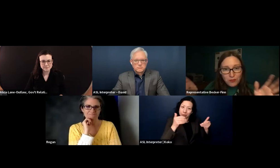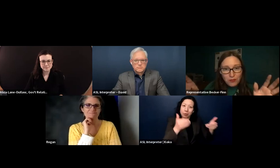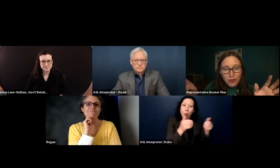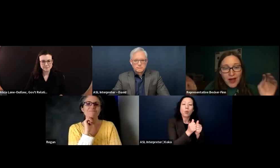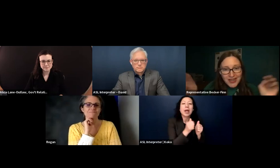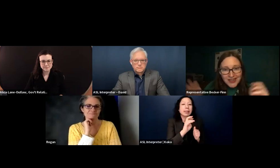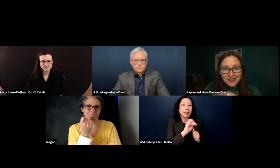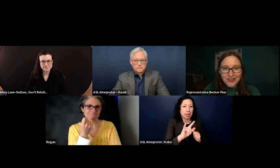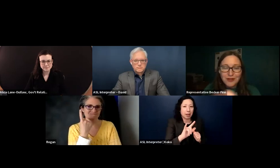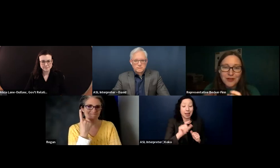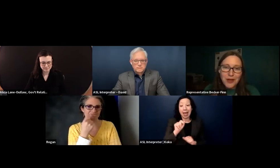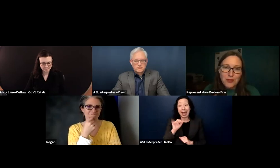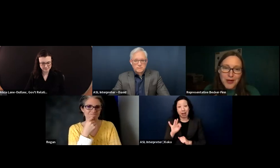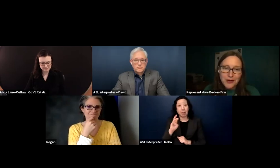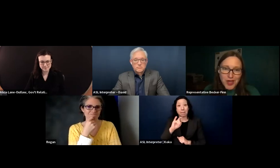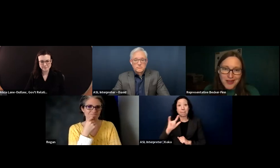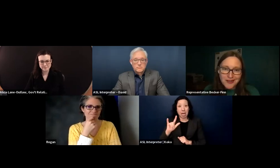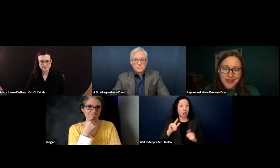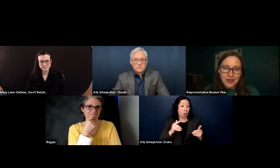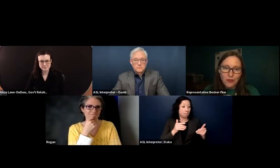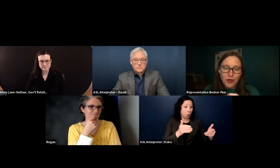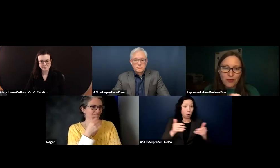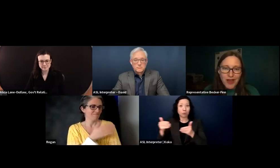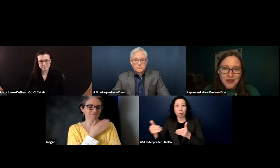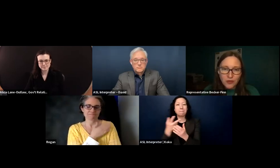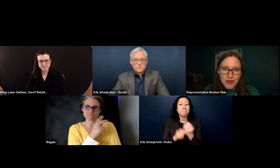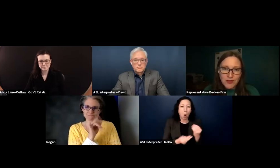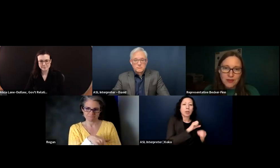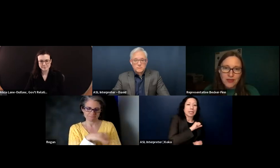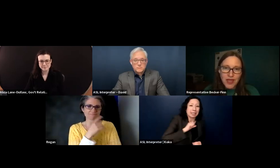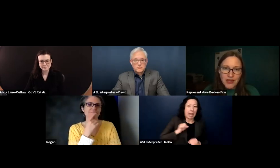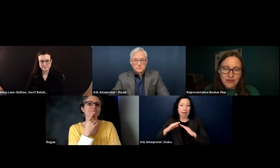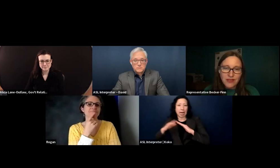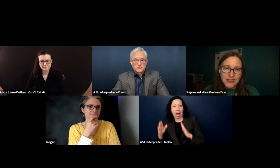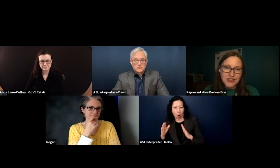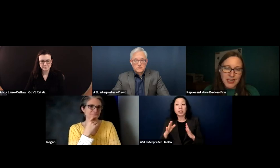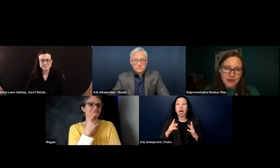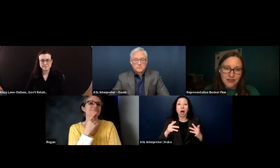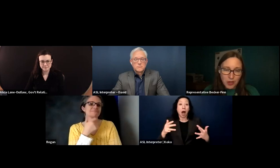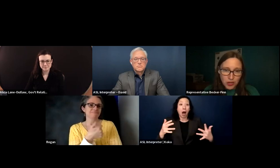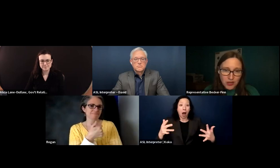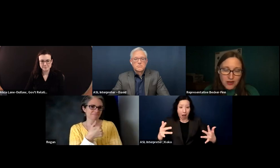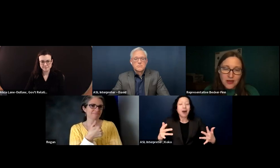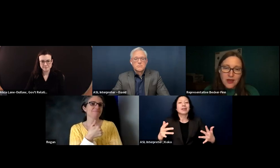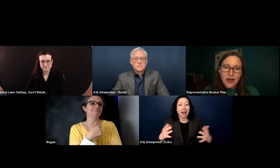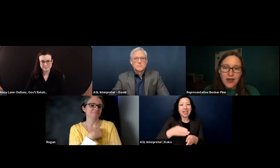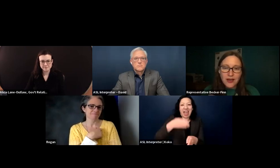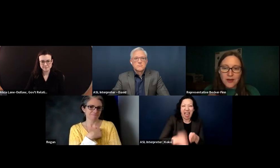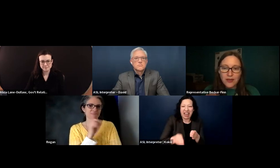both bodies, there's a much better chance that we'll find agreement by the end of the legislative session.